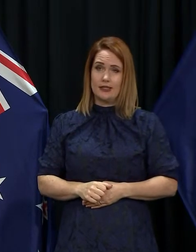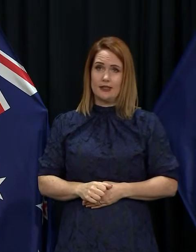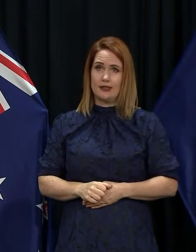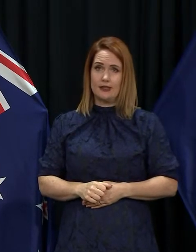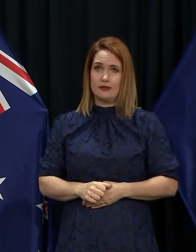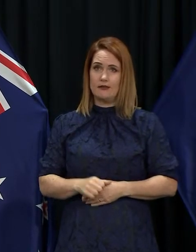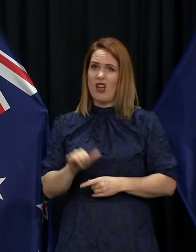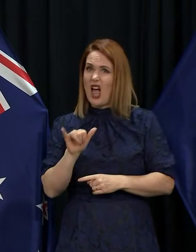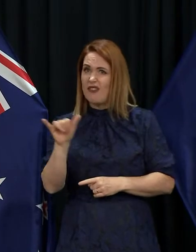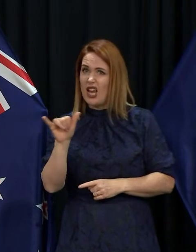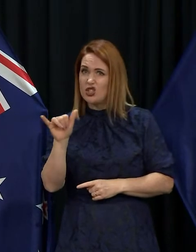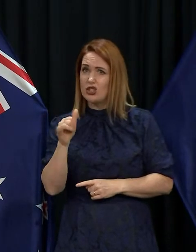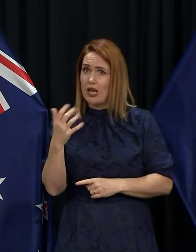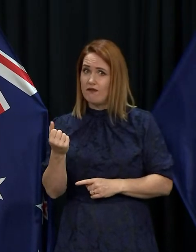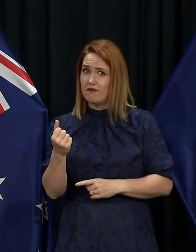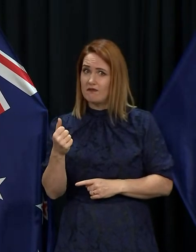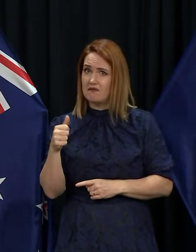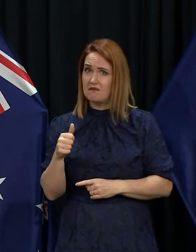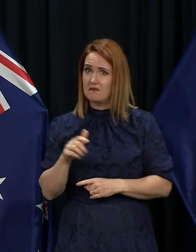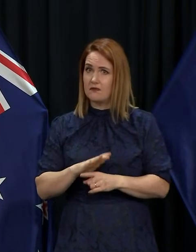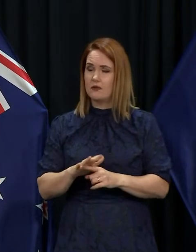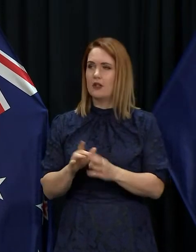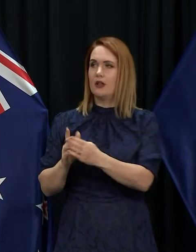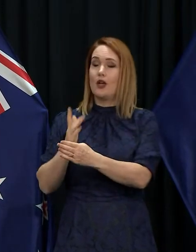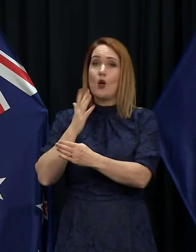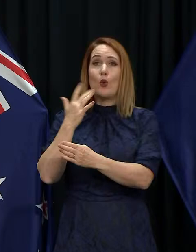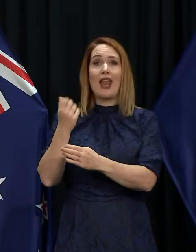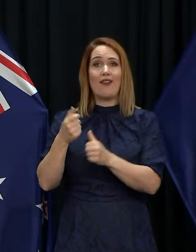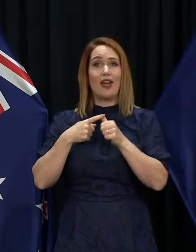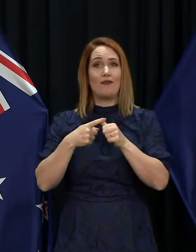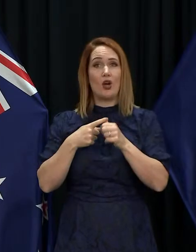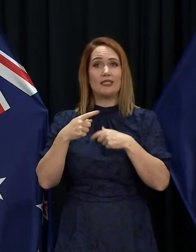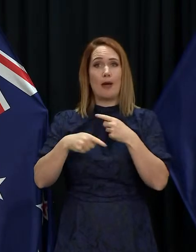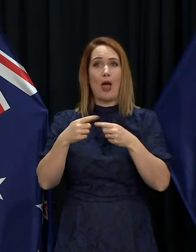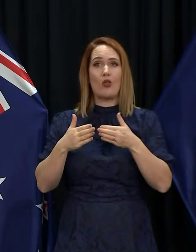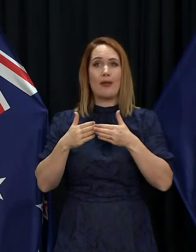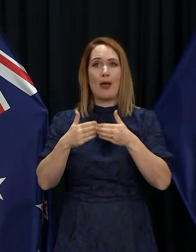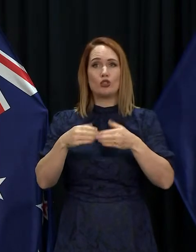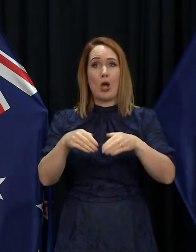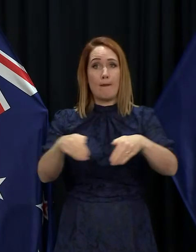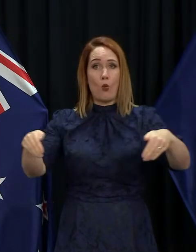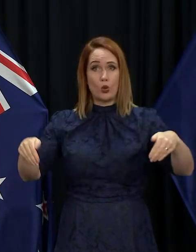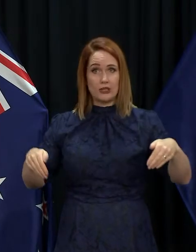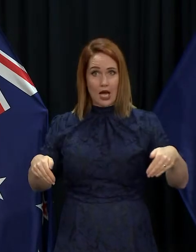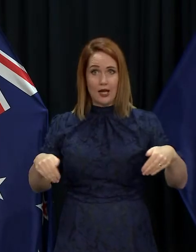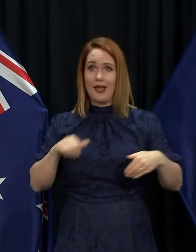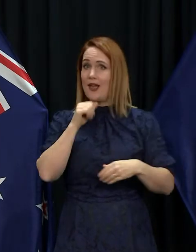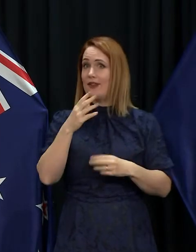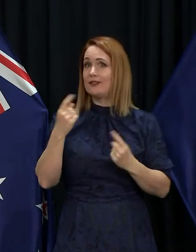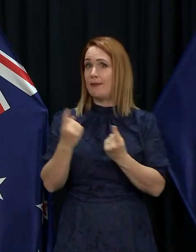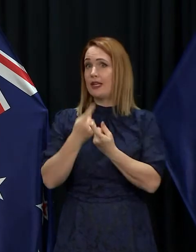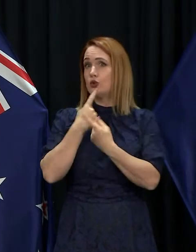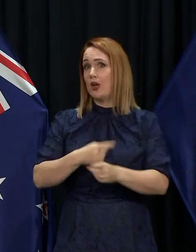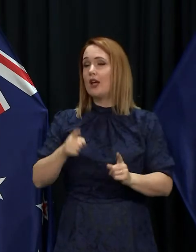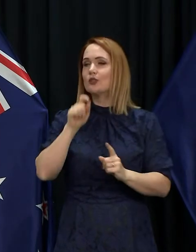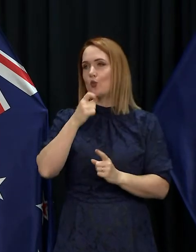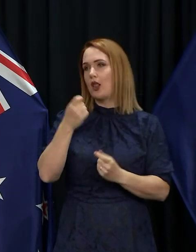Once we've received advice on the maritime border and we have something to say on it,